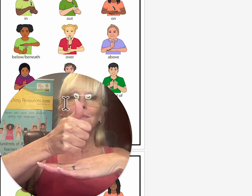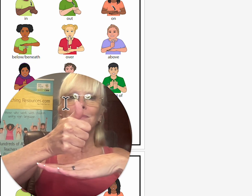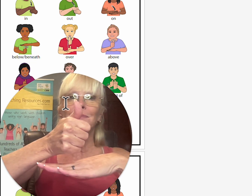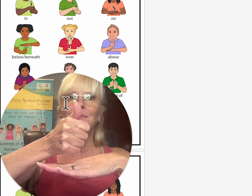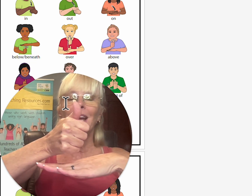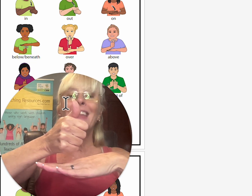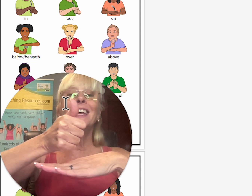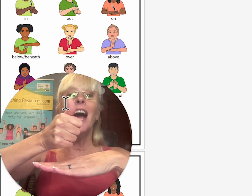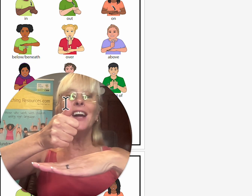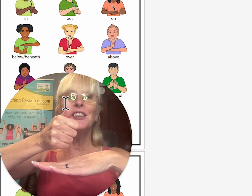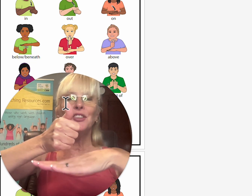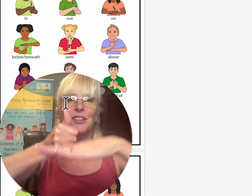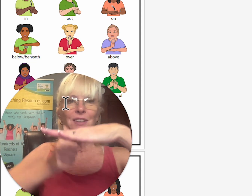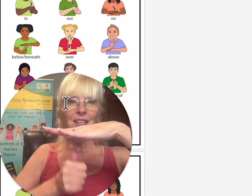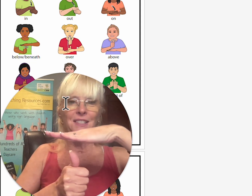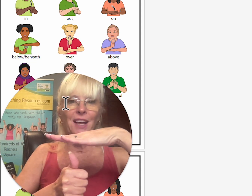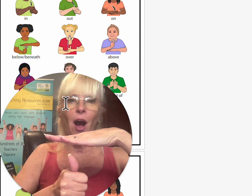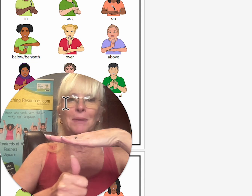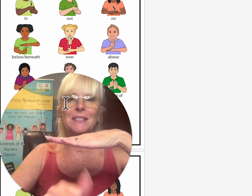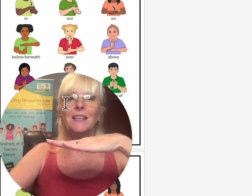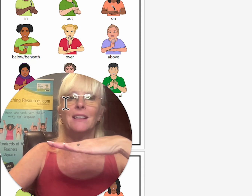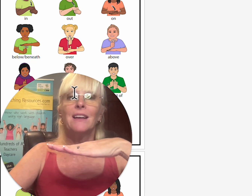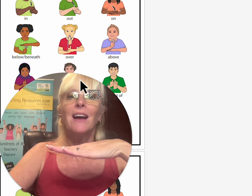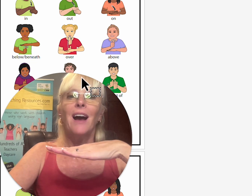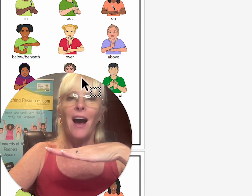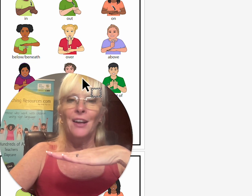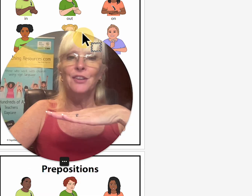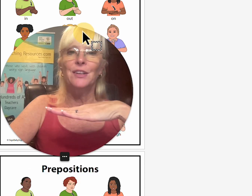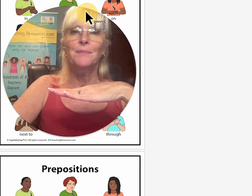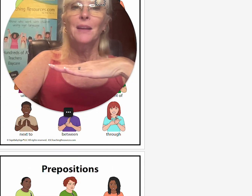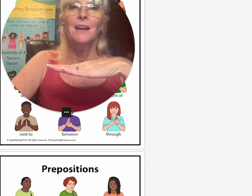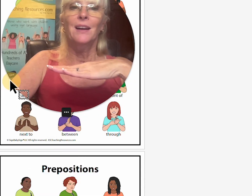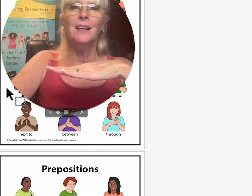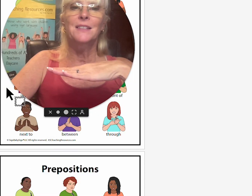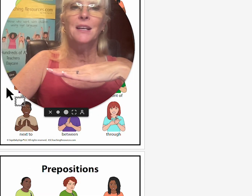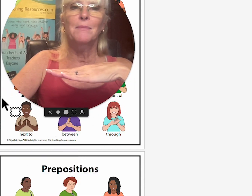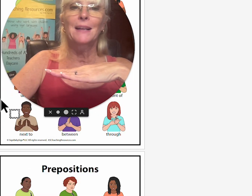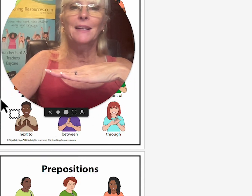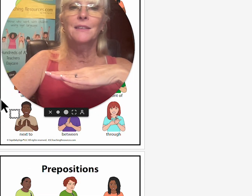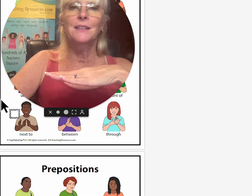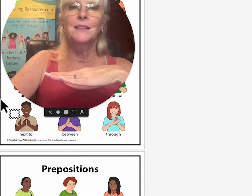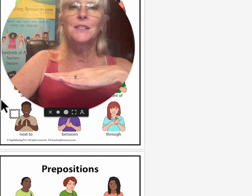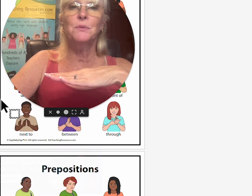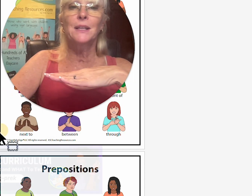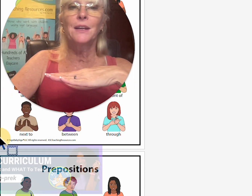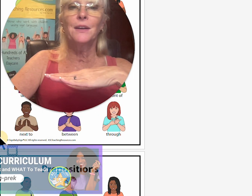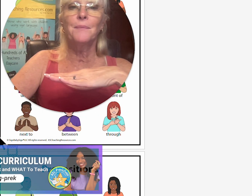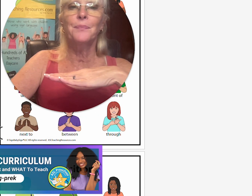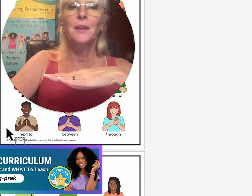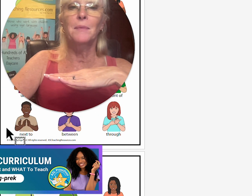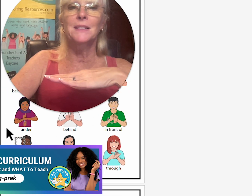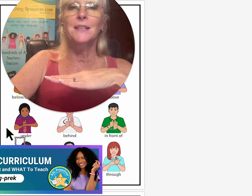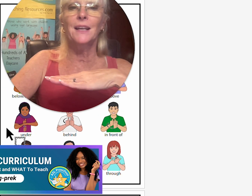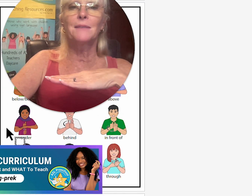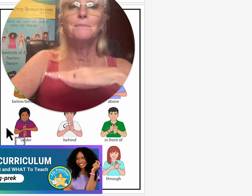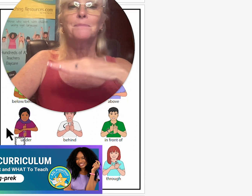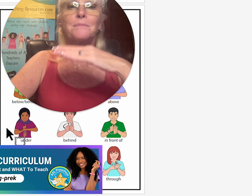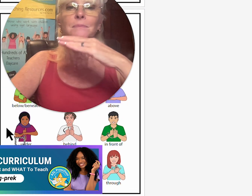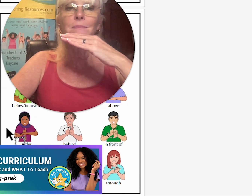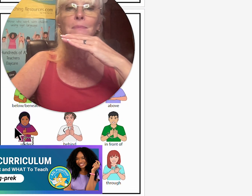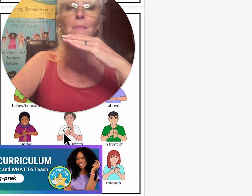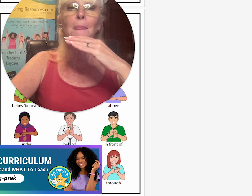Over, and then under is the opposite. Under. All right, let's come back down to this one here. Give me a